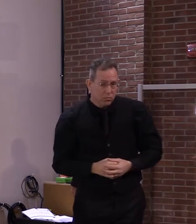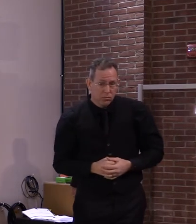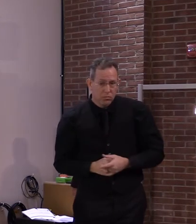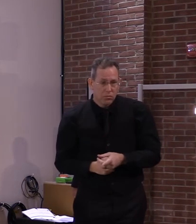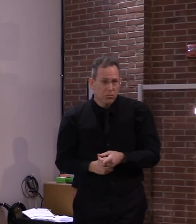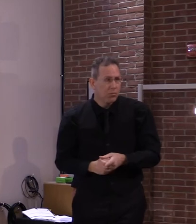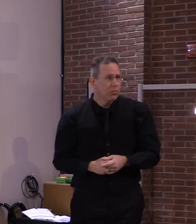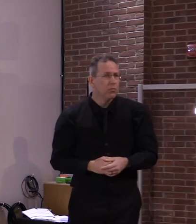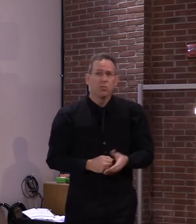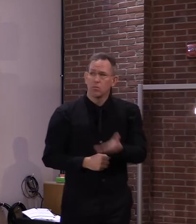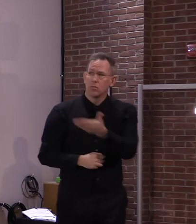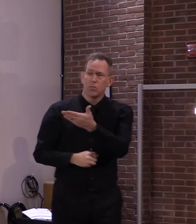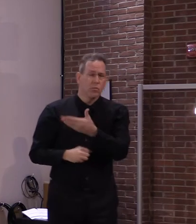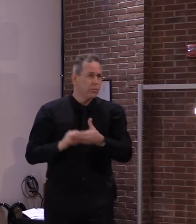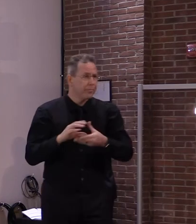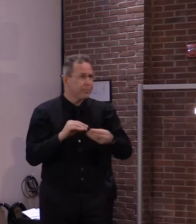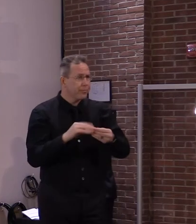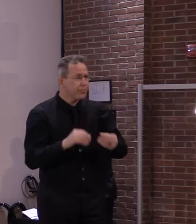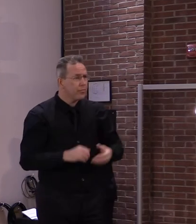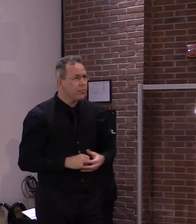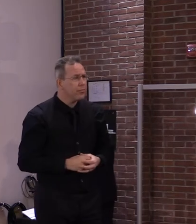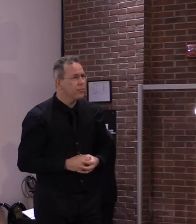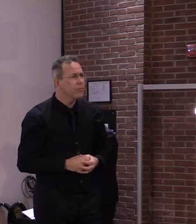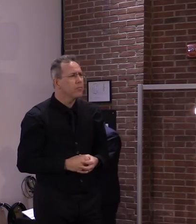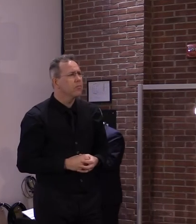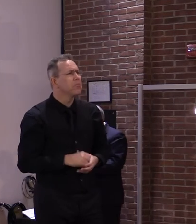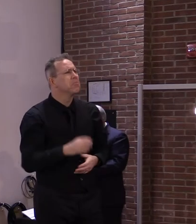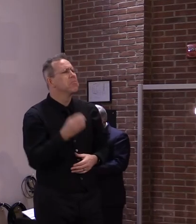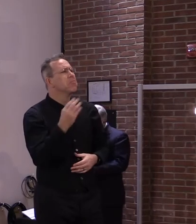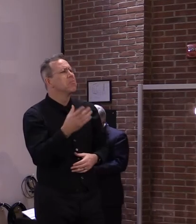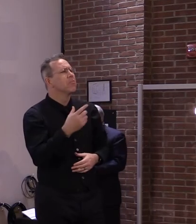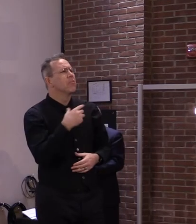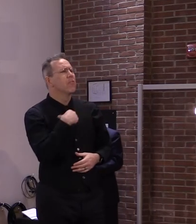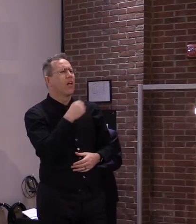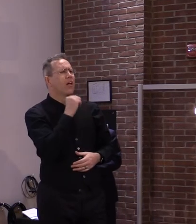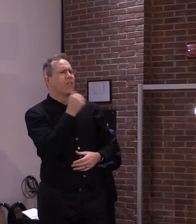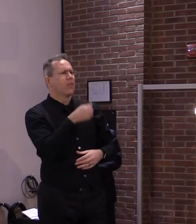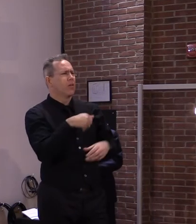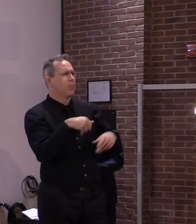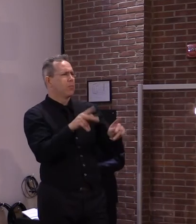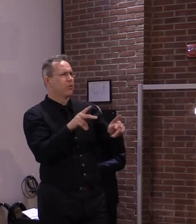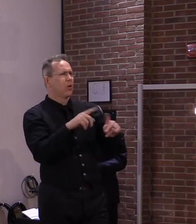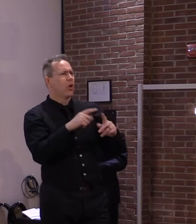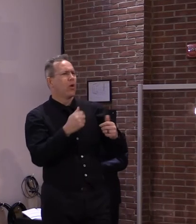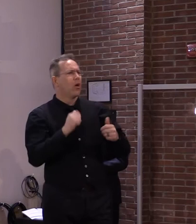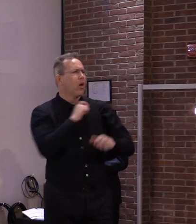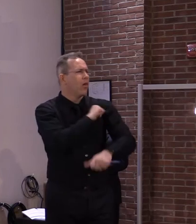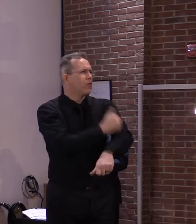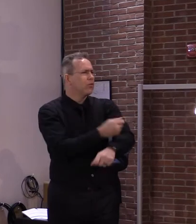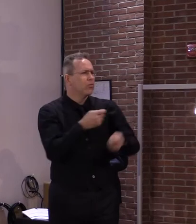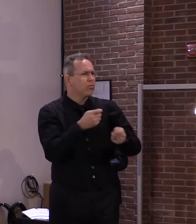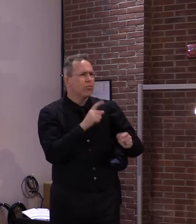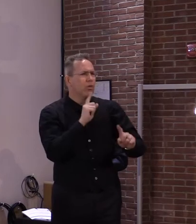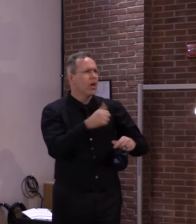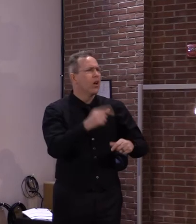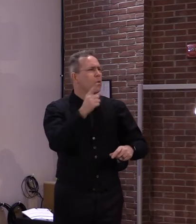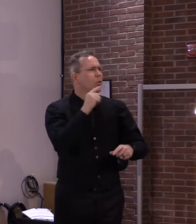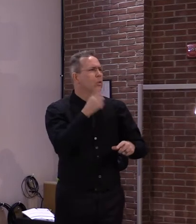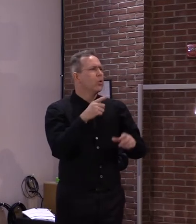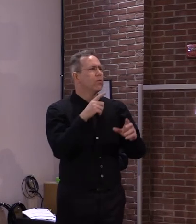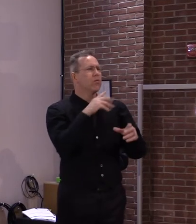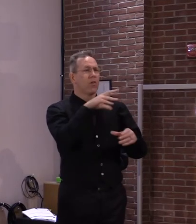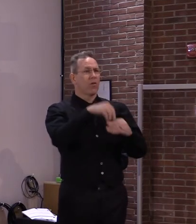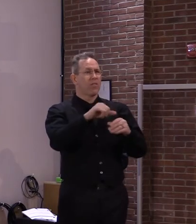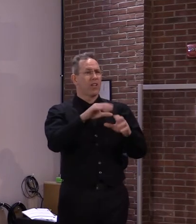and i certainly haven't uh given permission or authorized anybody who was not in the 75 older age band to to get